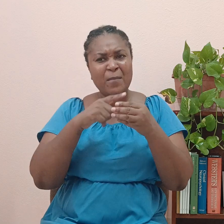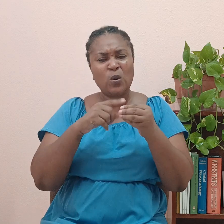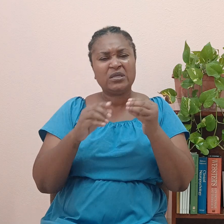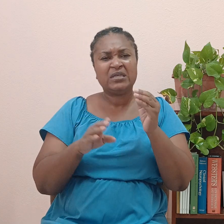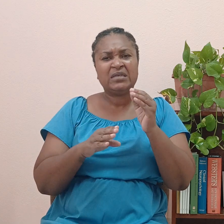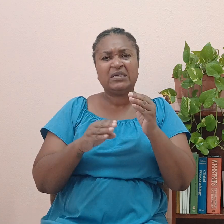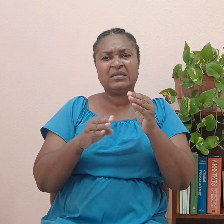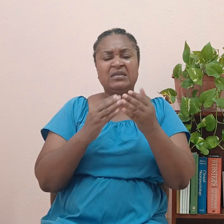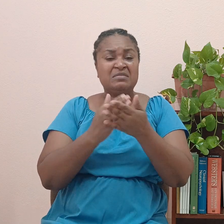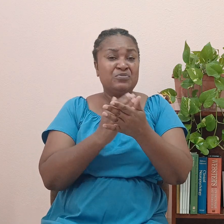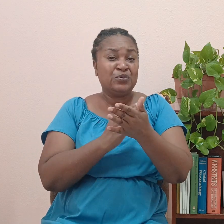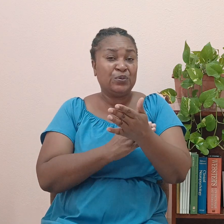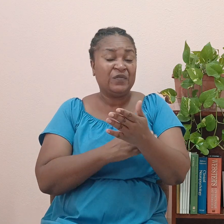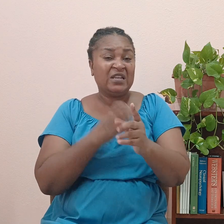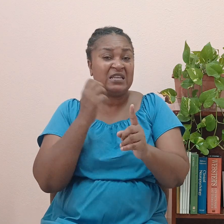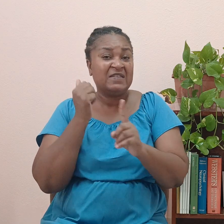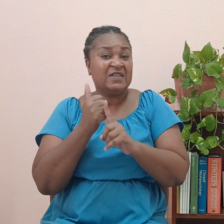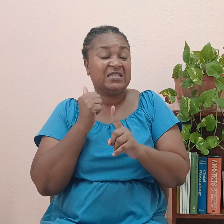at work with your supervisor.